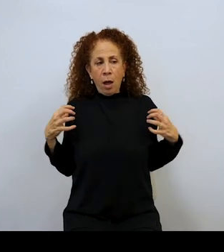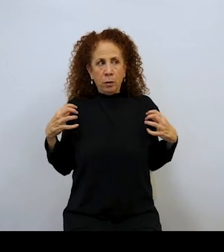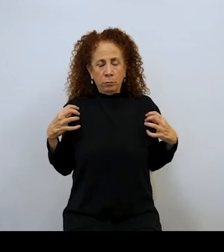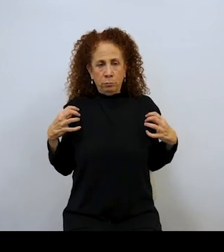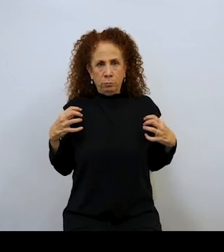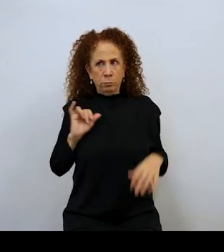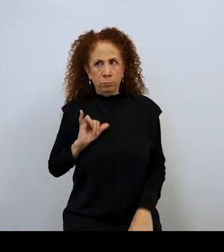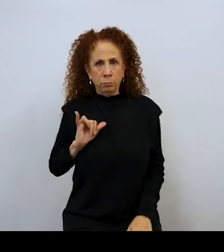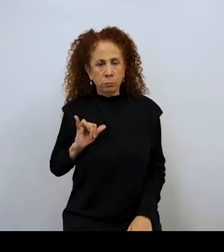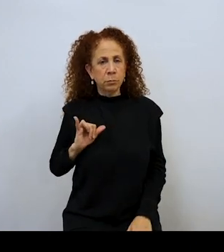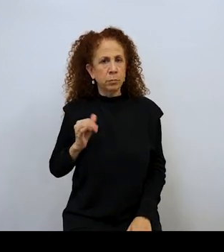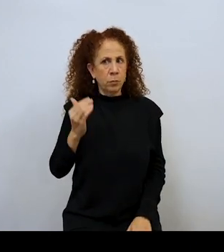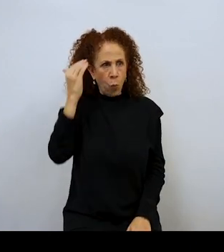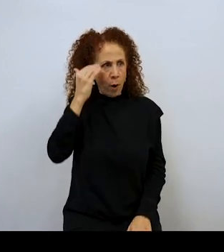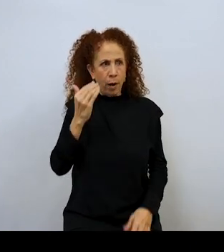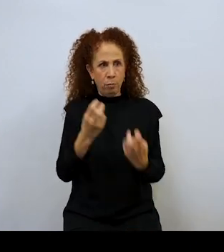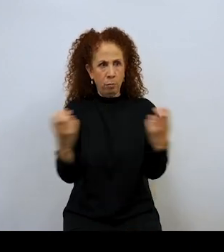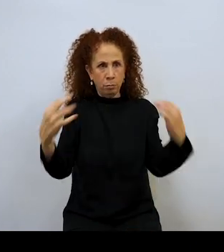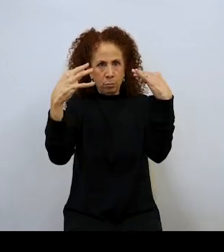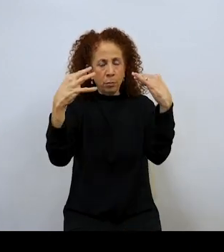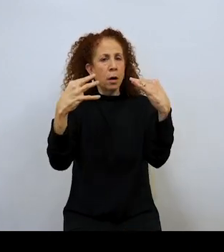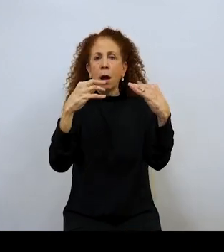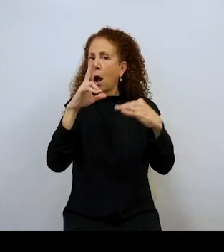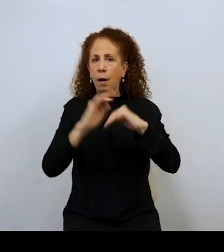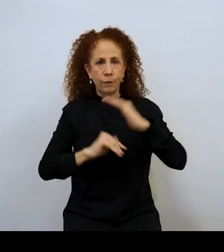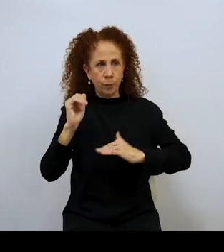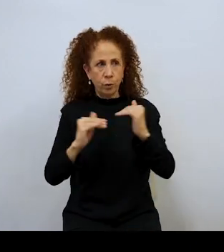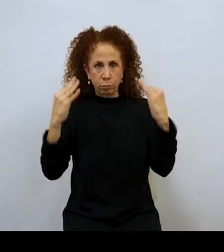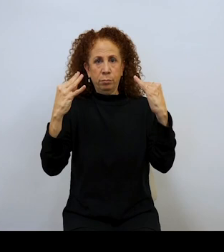very aware that he had made the people around him uncomfortable.